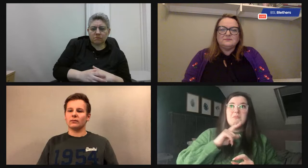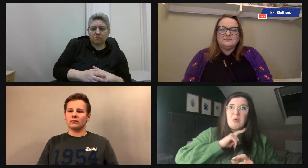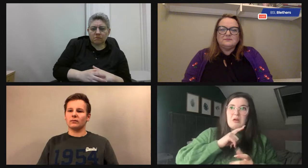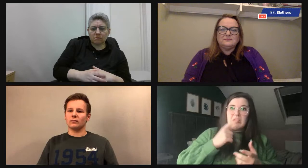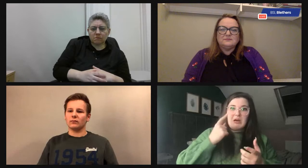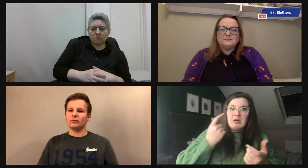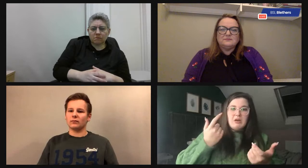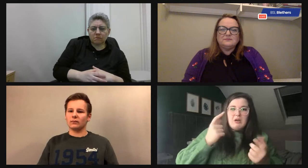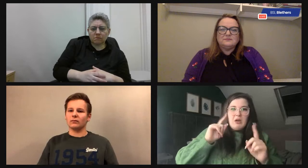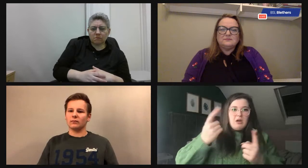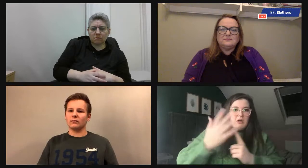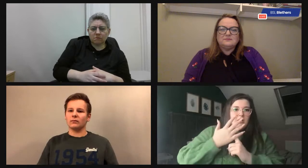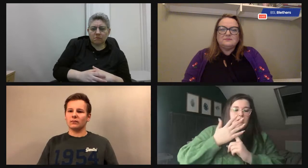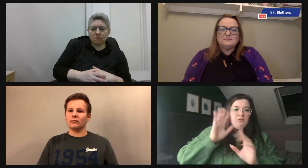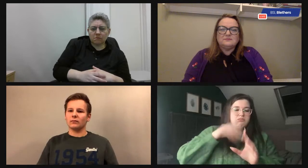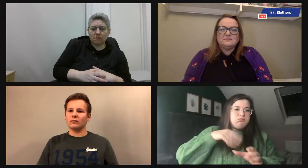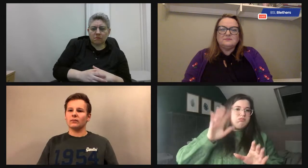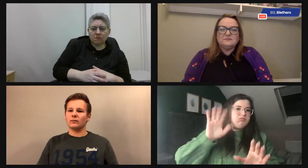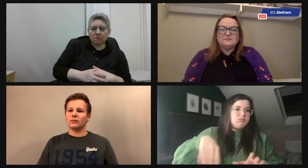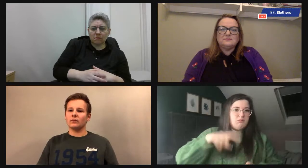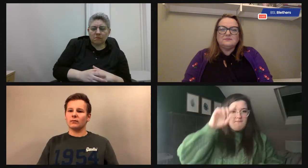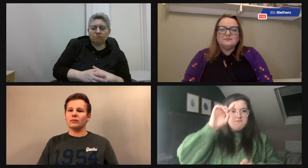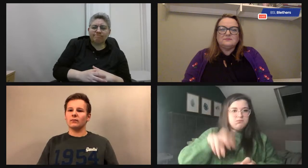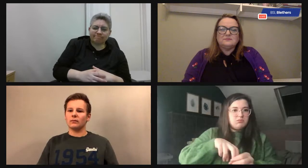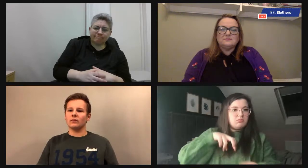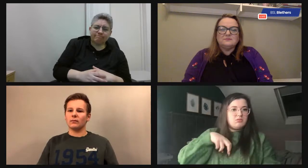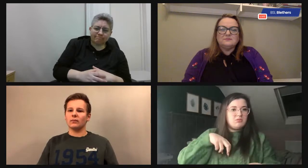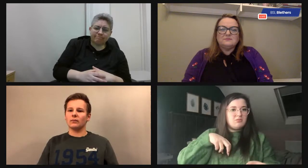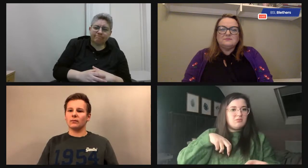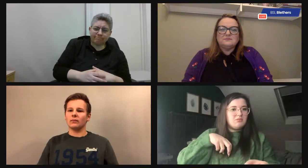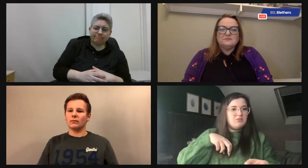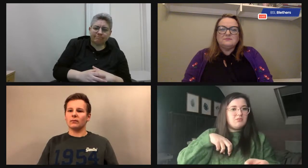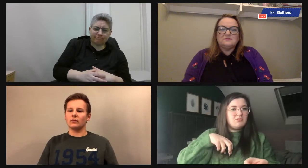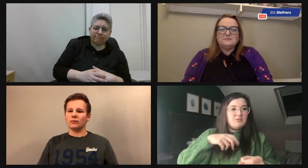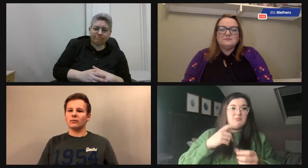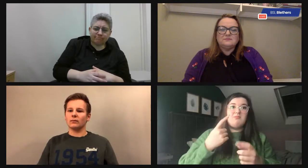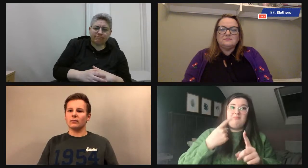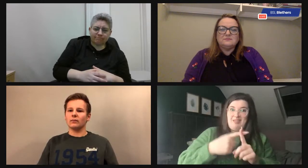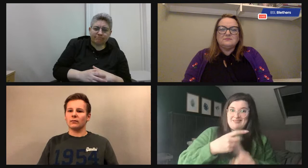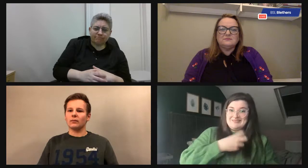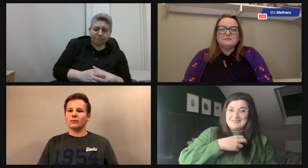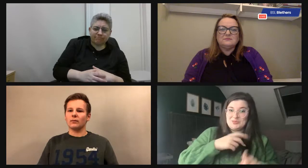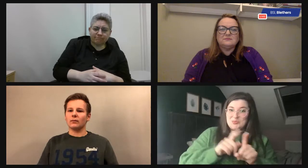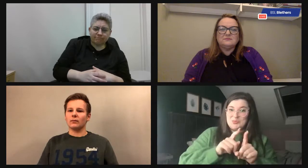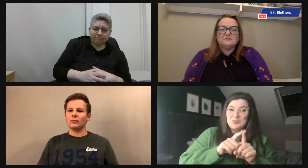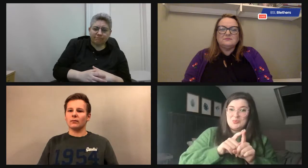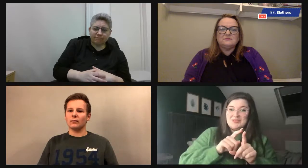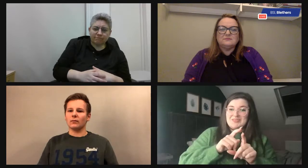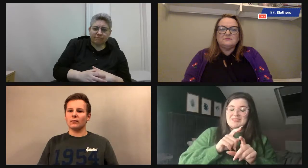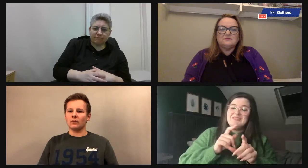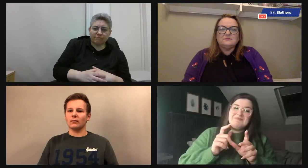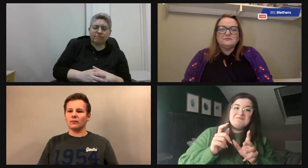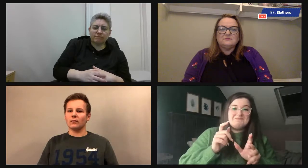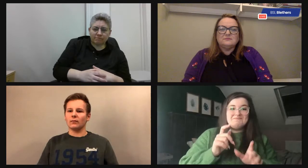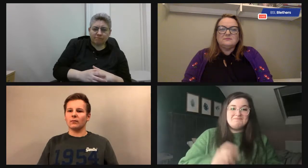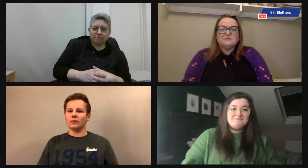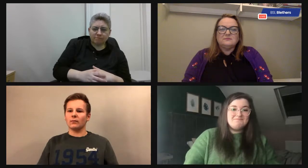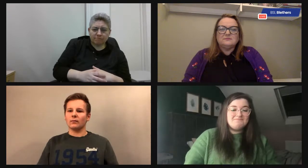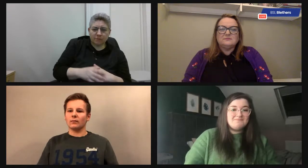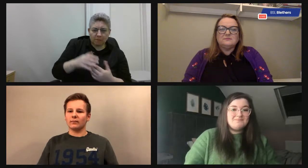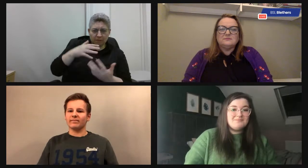you could really get quite down because you felt that the pressure was too much for you and you just wanted to quit, and